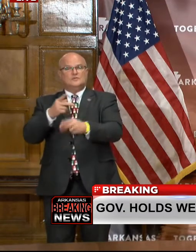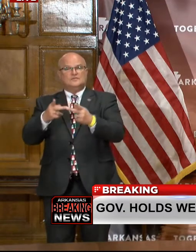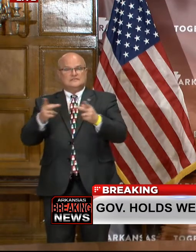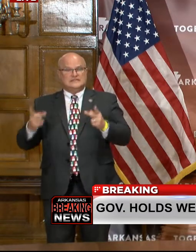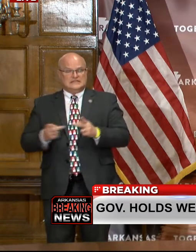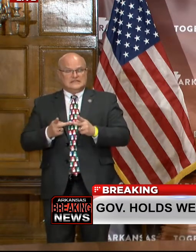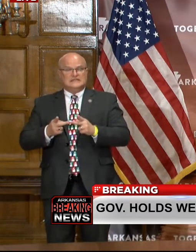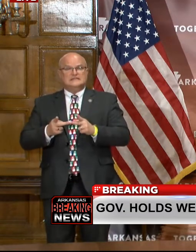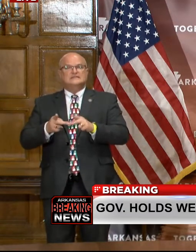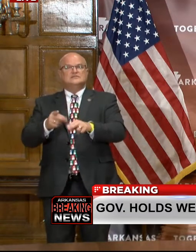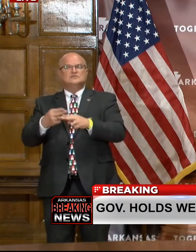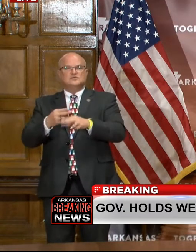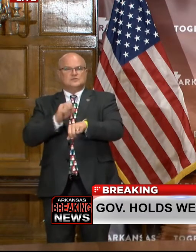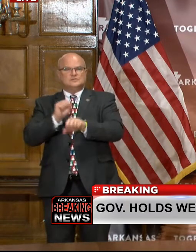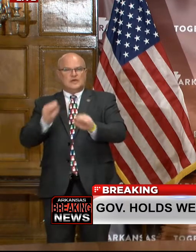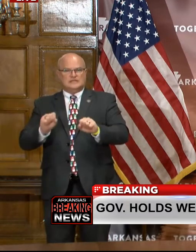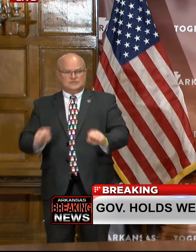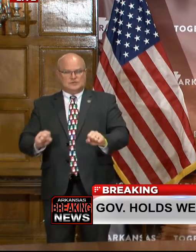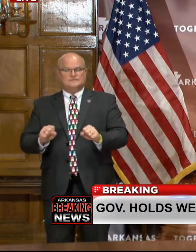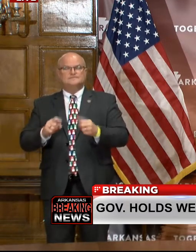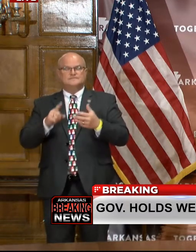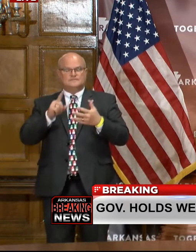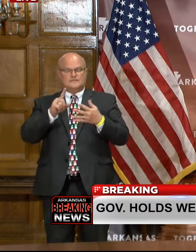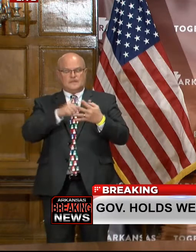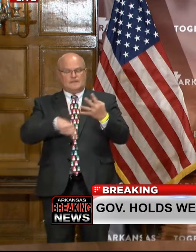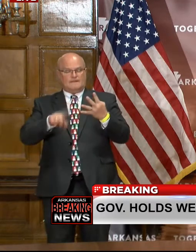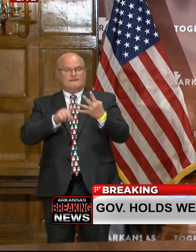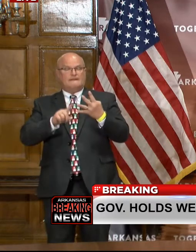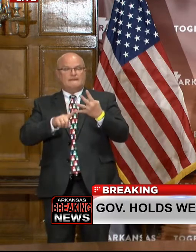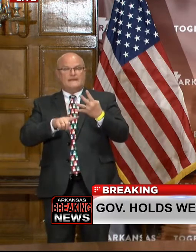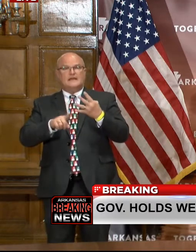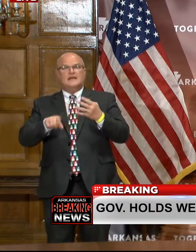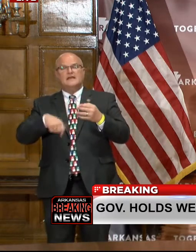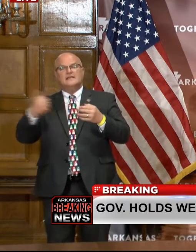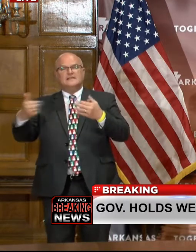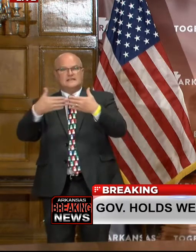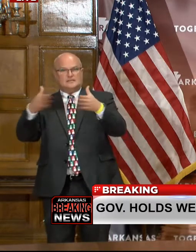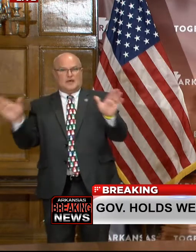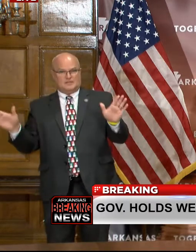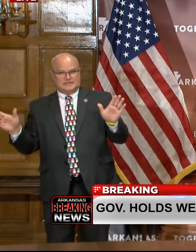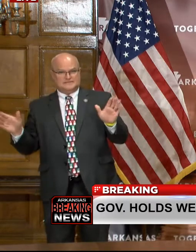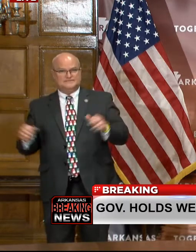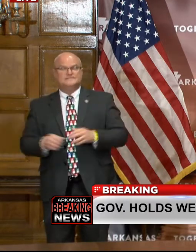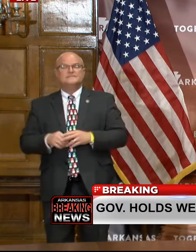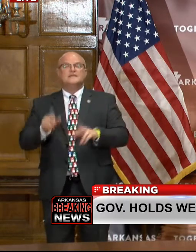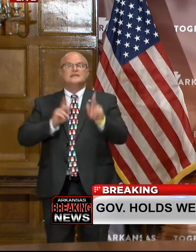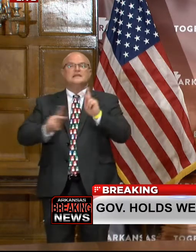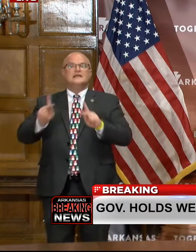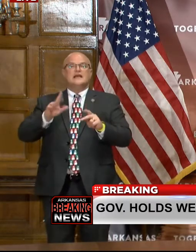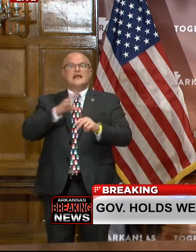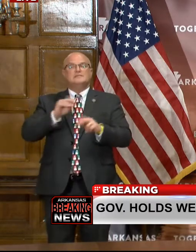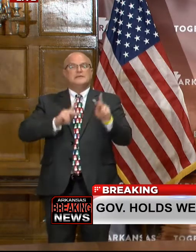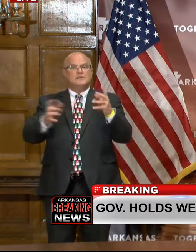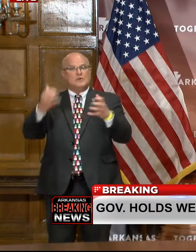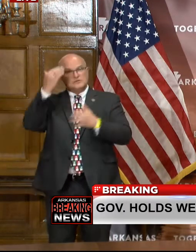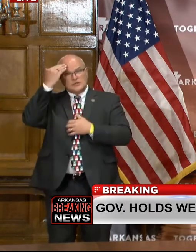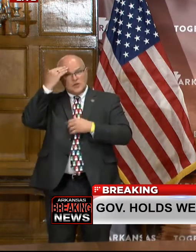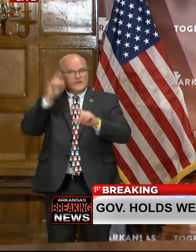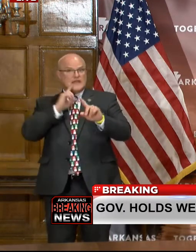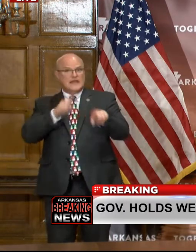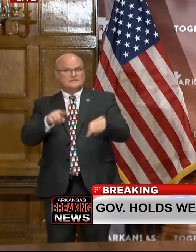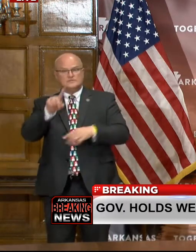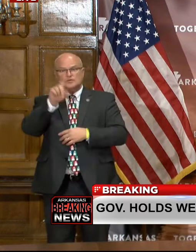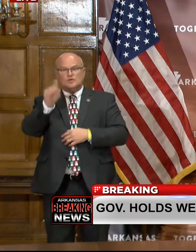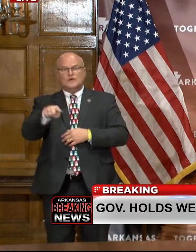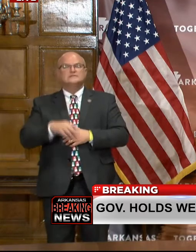as possible. And then we'll move to additional priorities and on to the general public. And everyone wants to know the answer to the